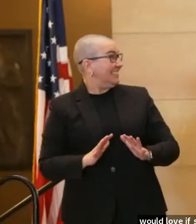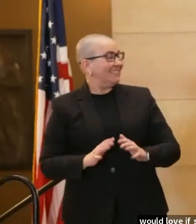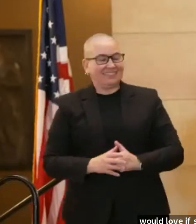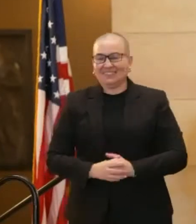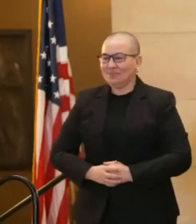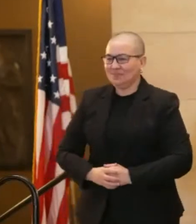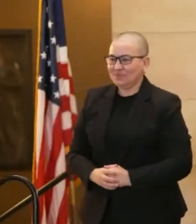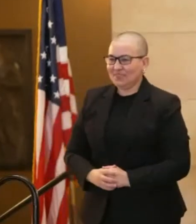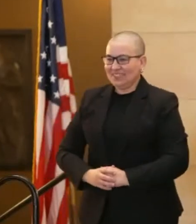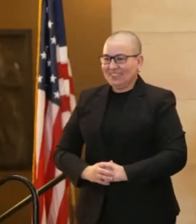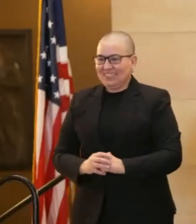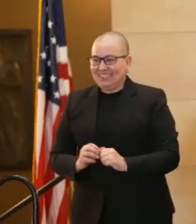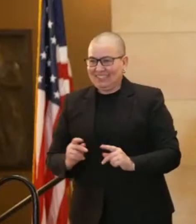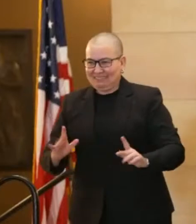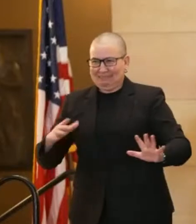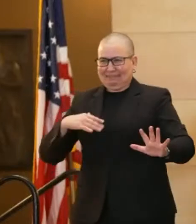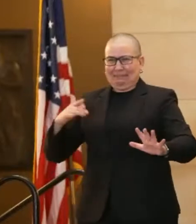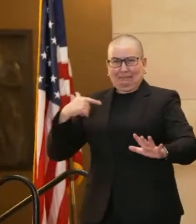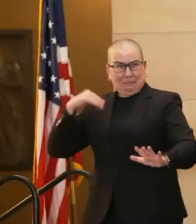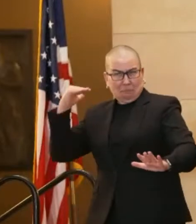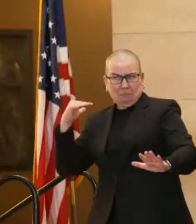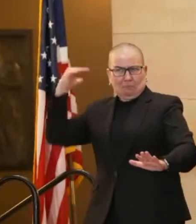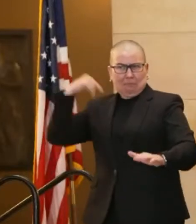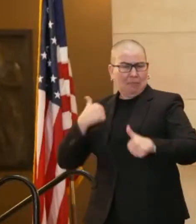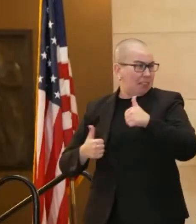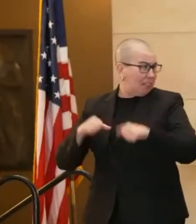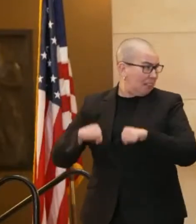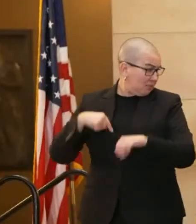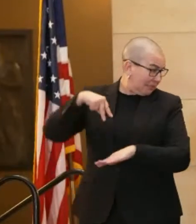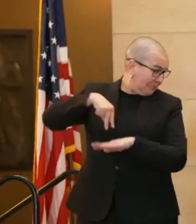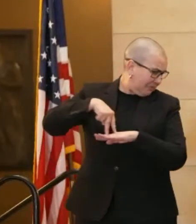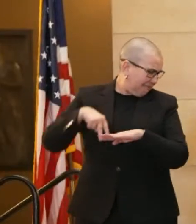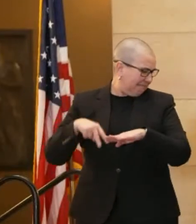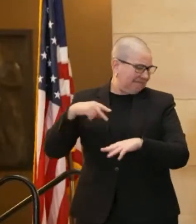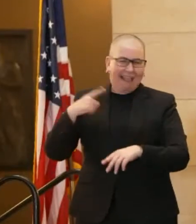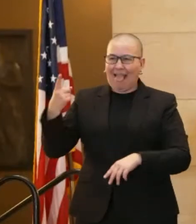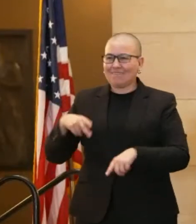Okay, I have to decide if I'm short enough or tall enough, and I don't know.